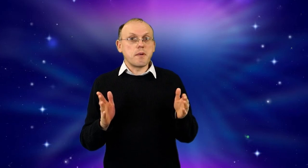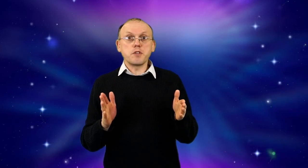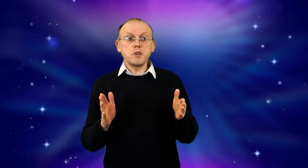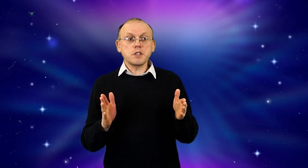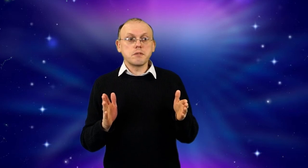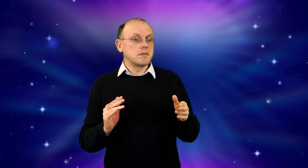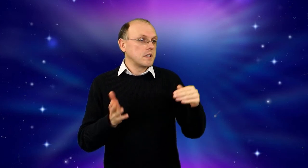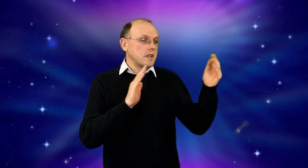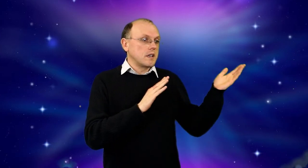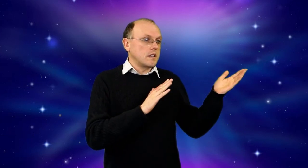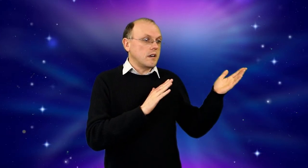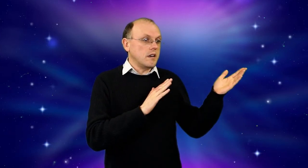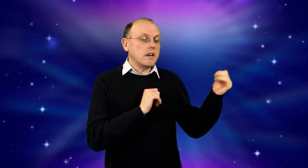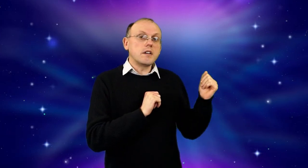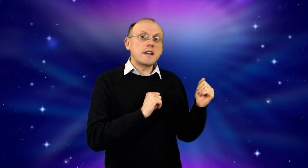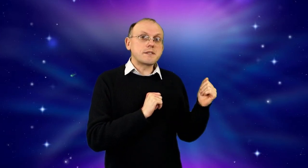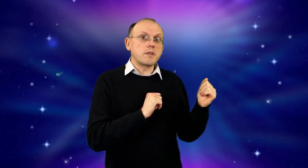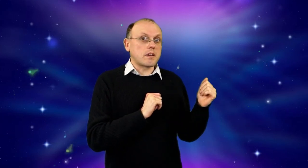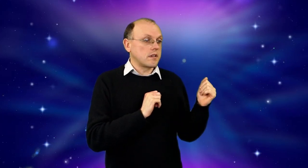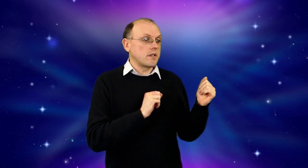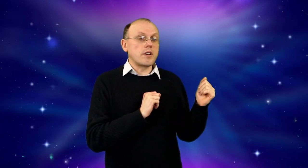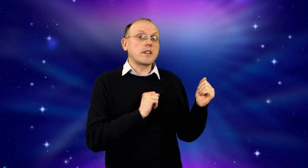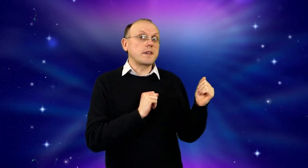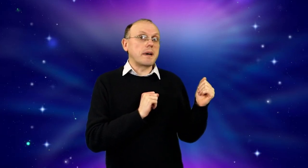new look, or the last one, the learner feedback?